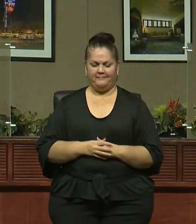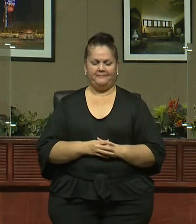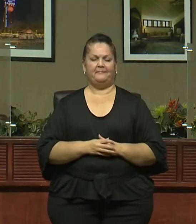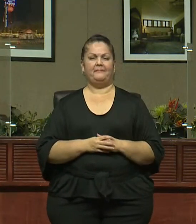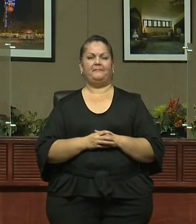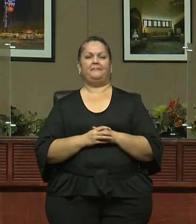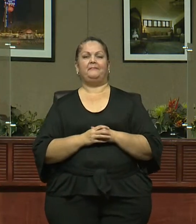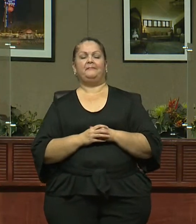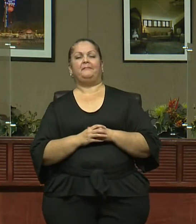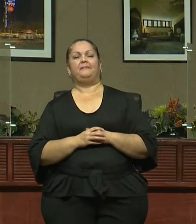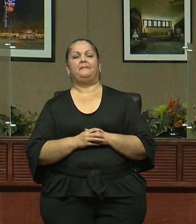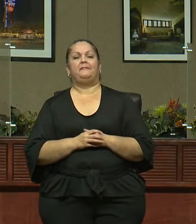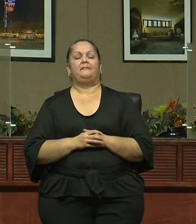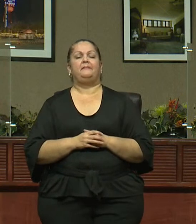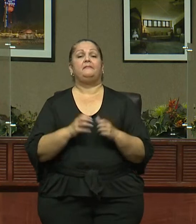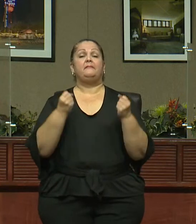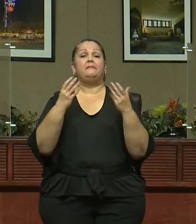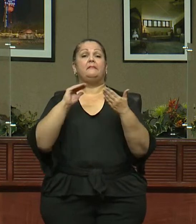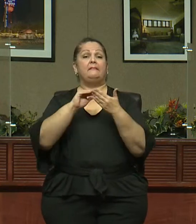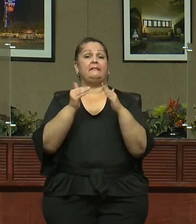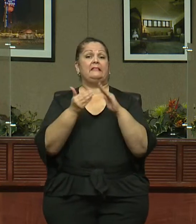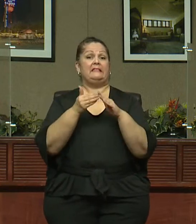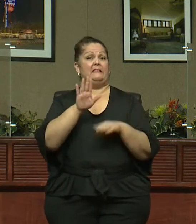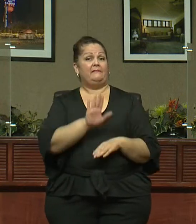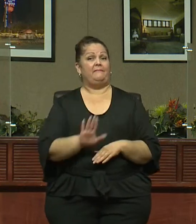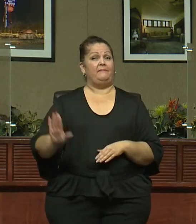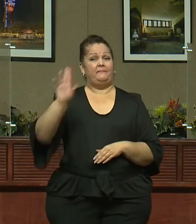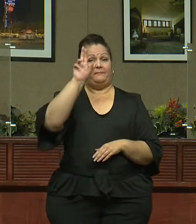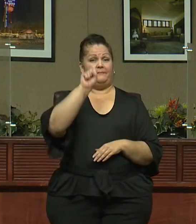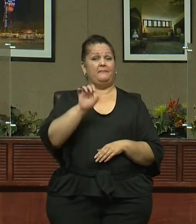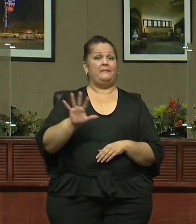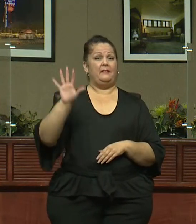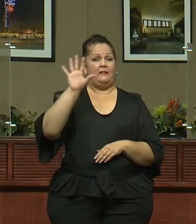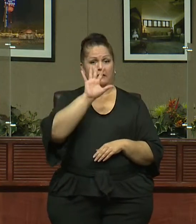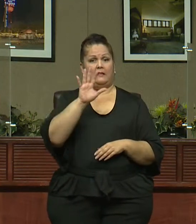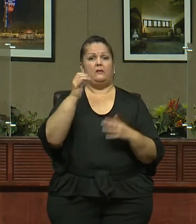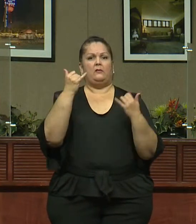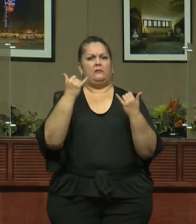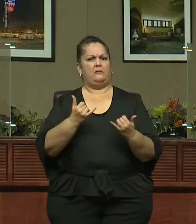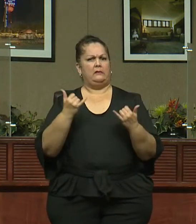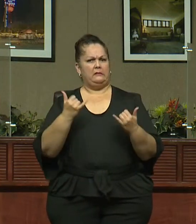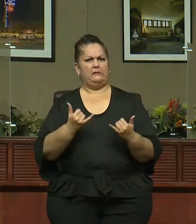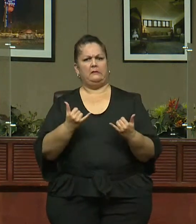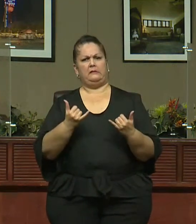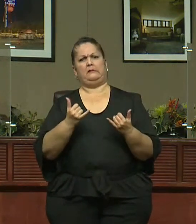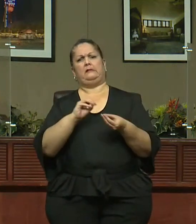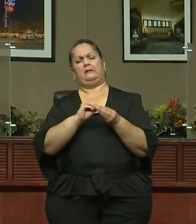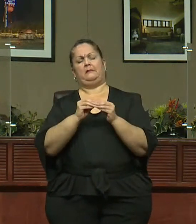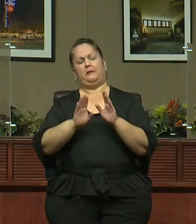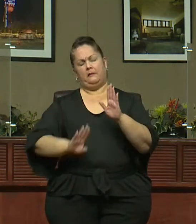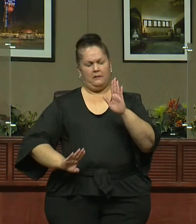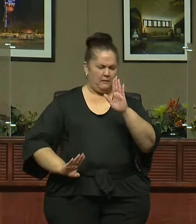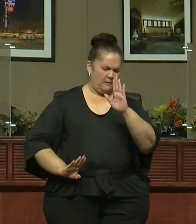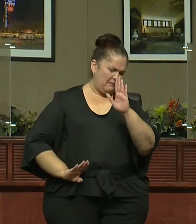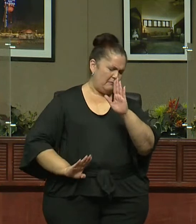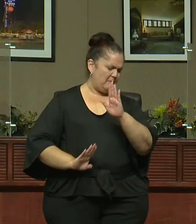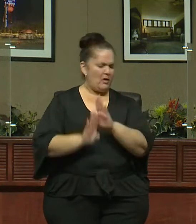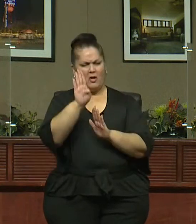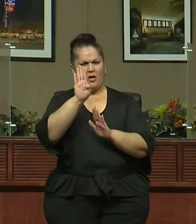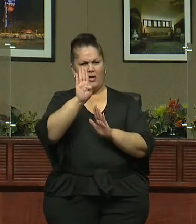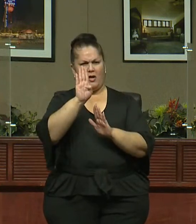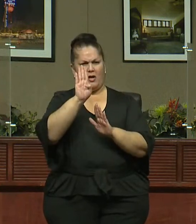Many metropolitan areas around the country are experiencing a third wave or